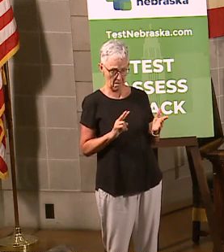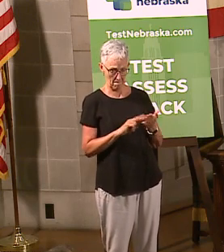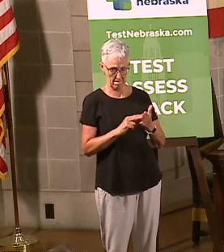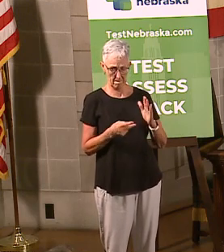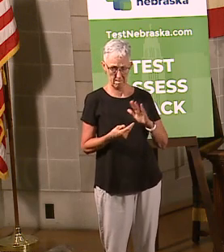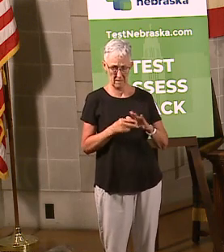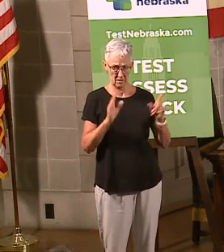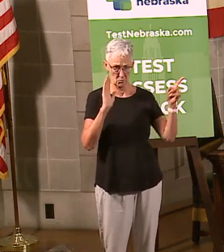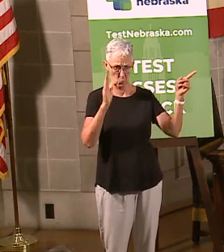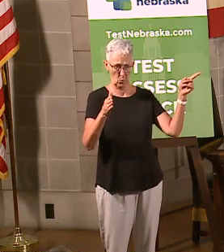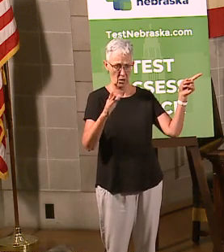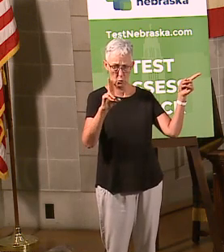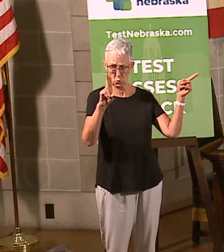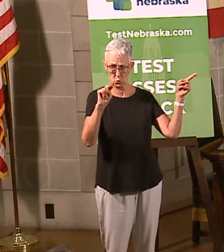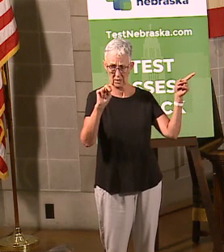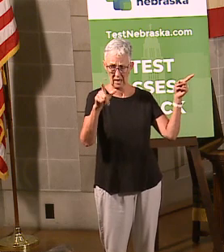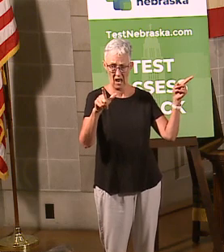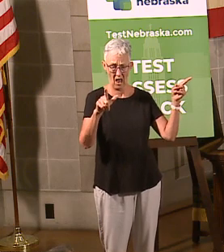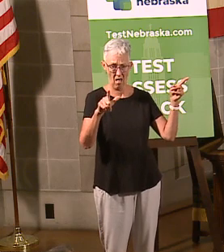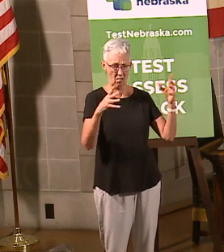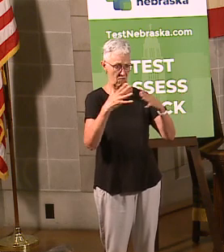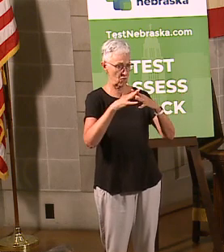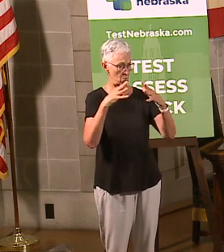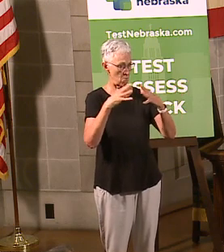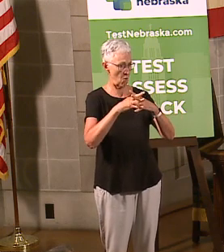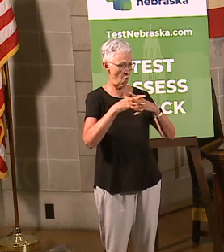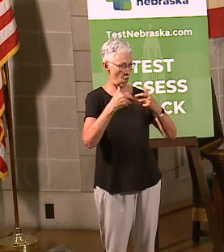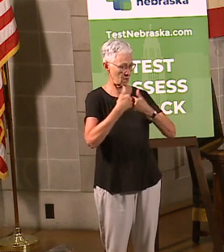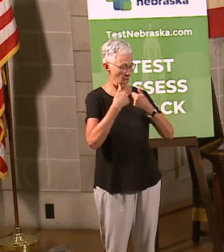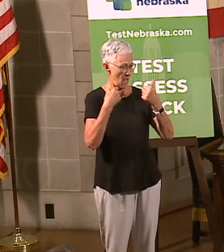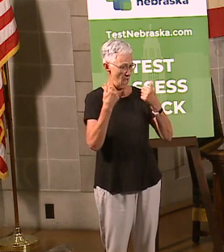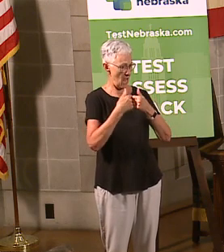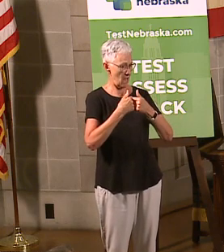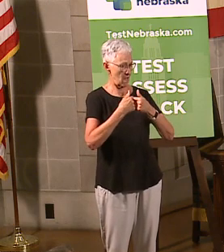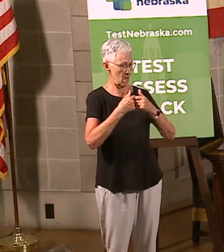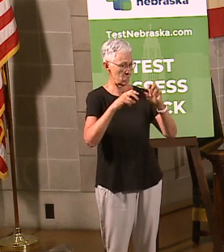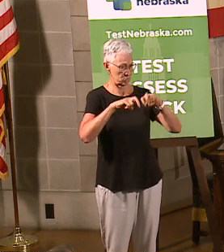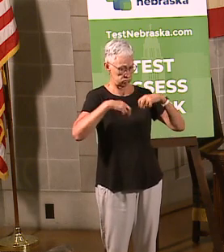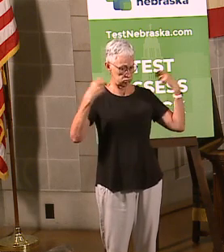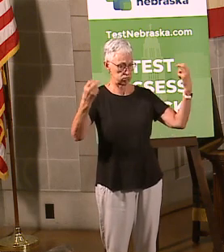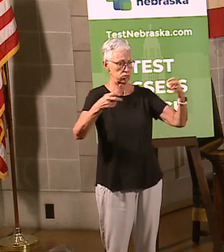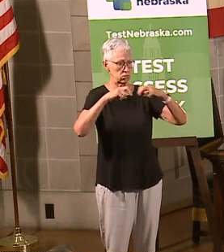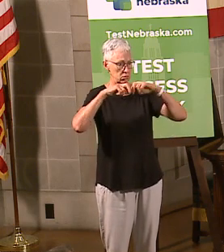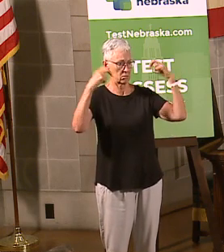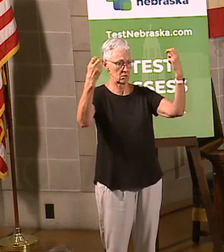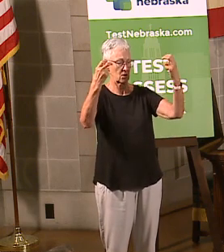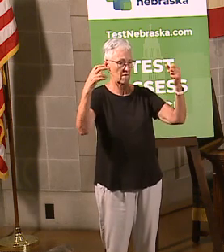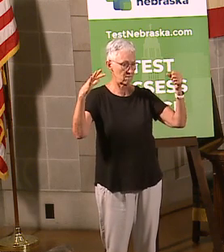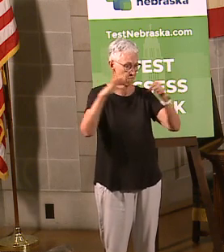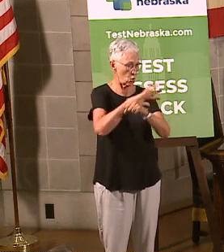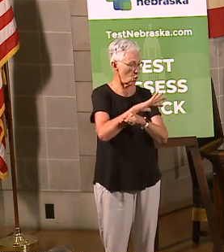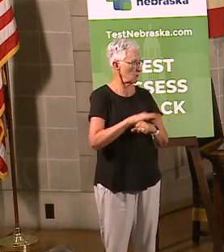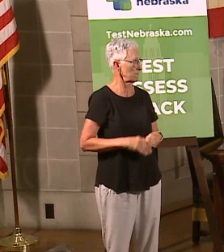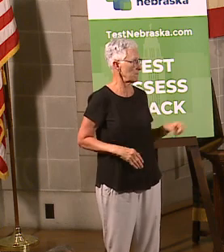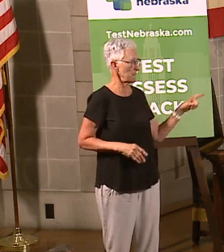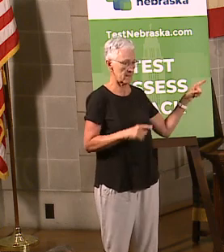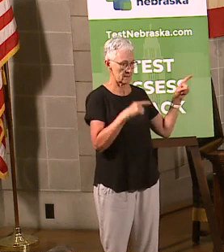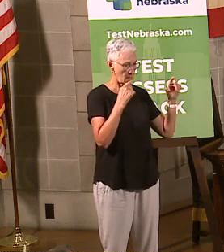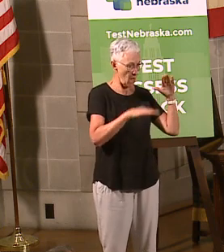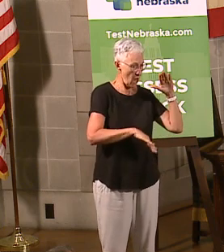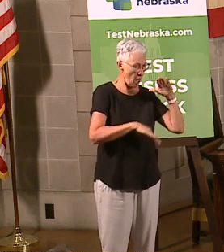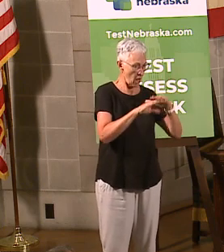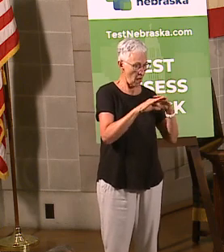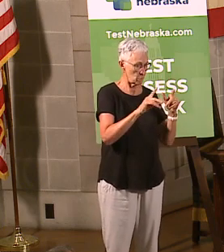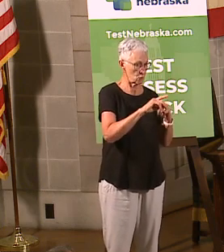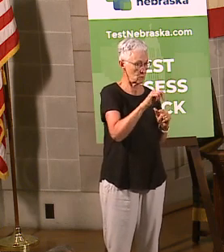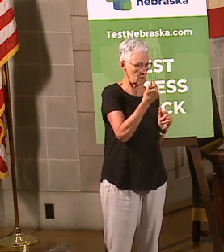if you go to 100% occupancy for outdoor venues, doesn't that open it up to a full football stadium? Maximum 10,000 capacity, so no, it